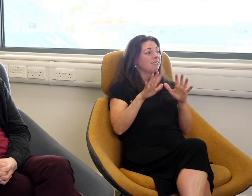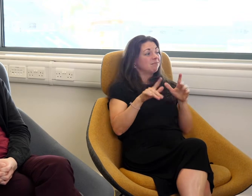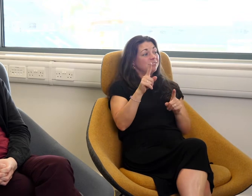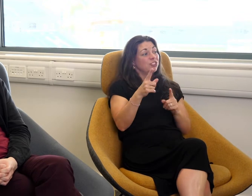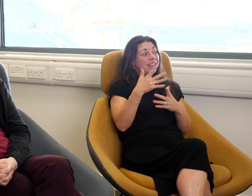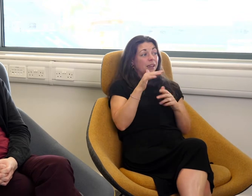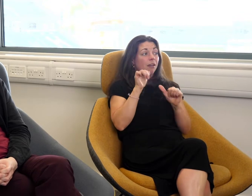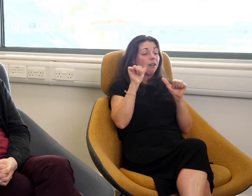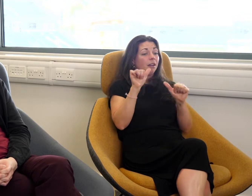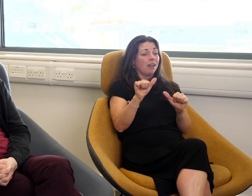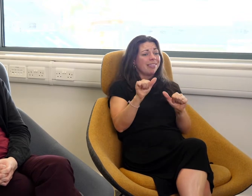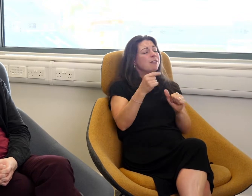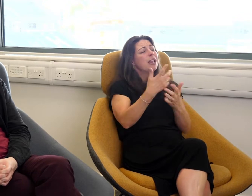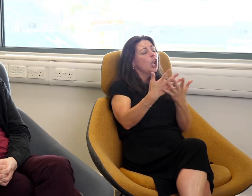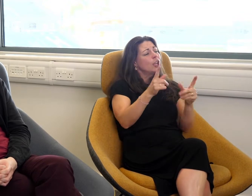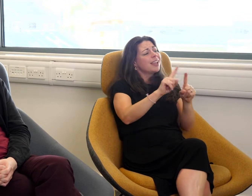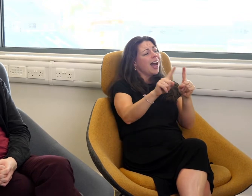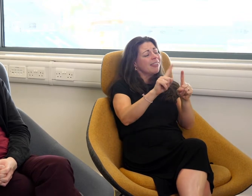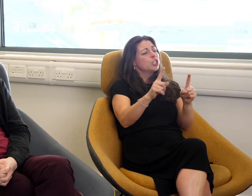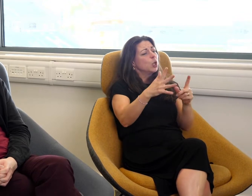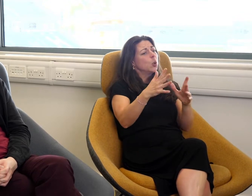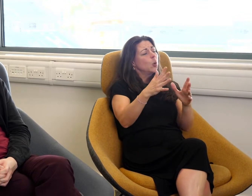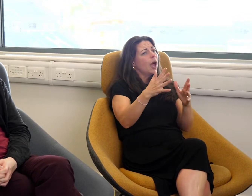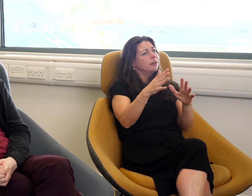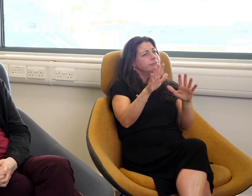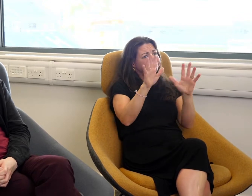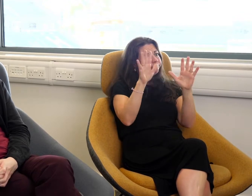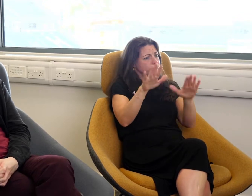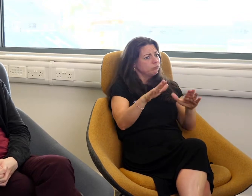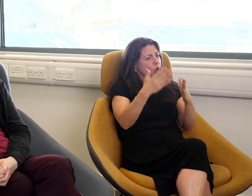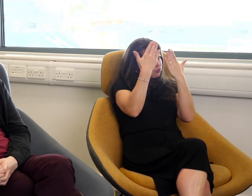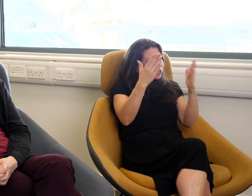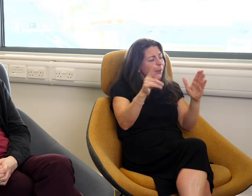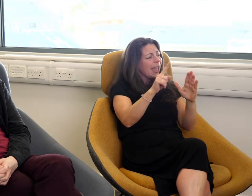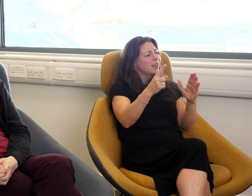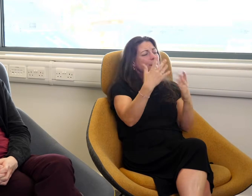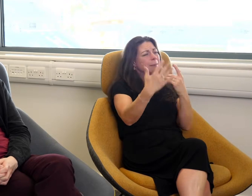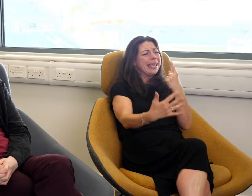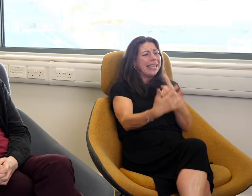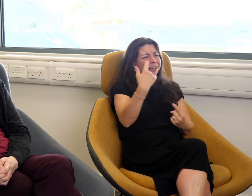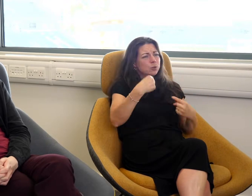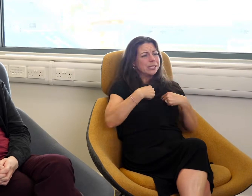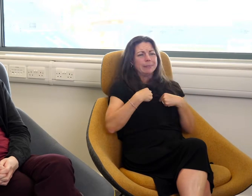haven't necessarily influenced me, but whose work I really respect.